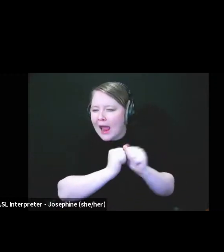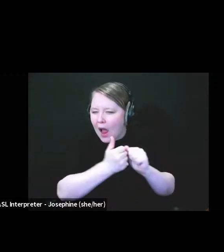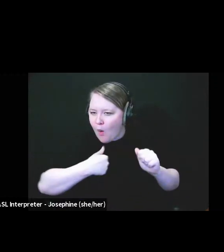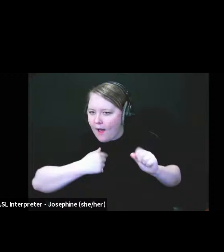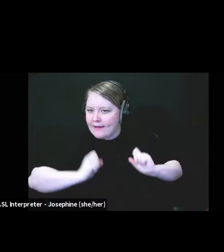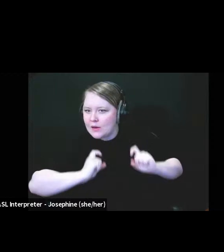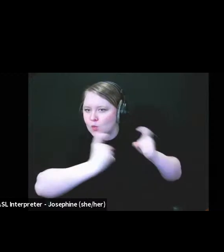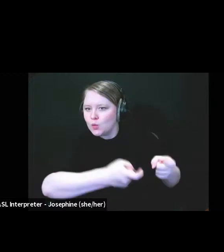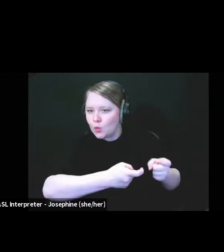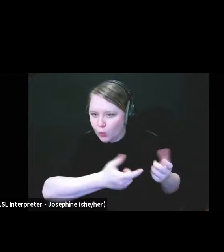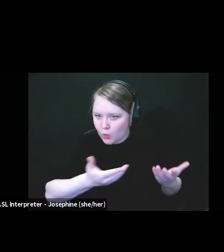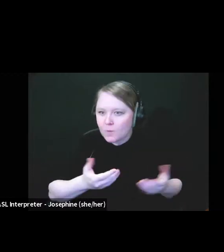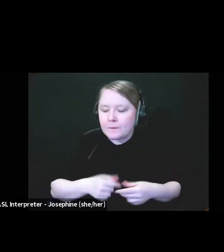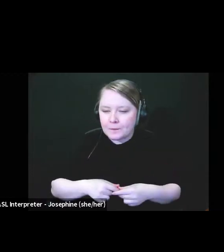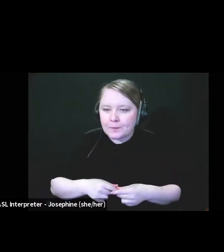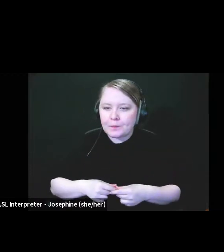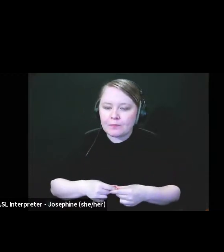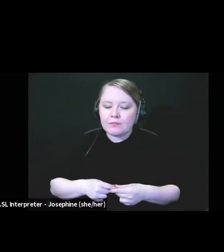contribute.